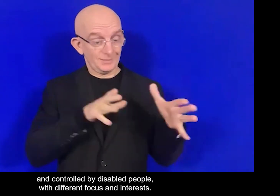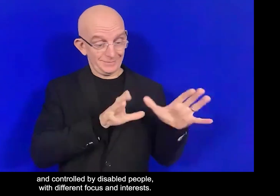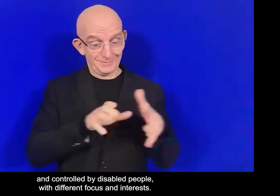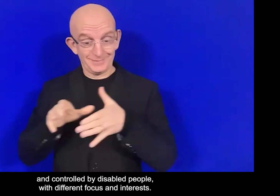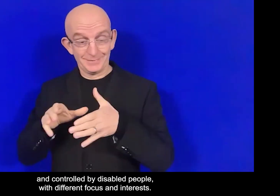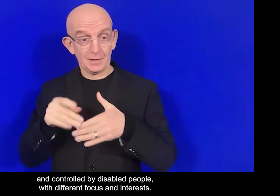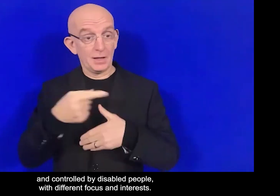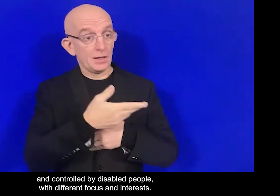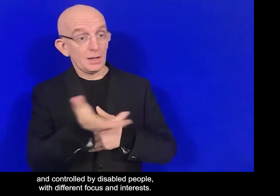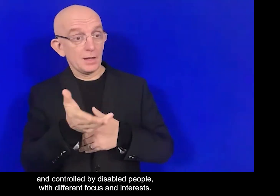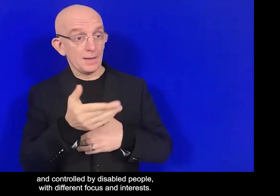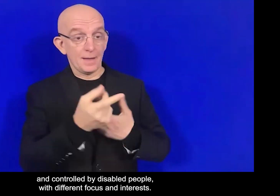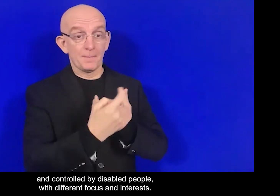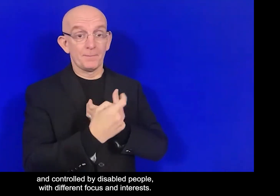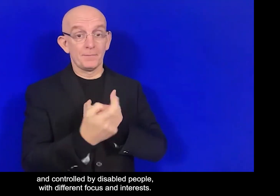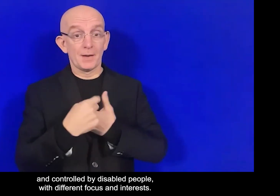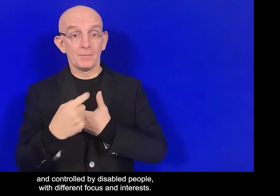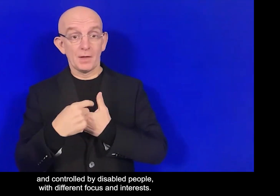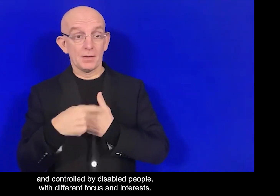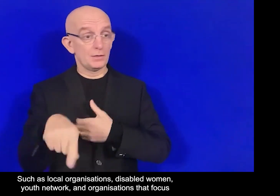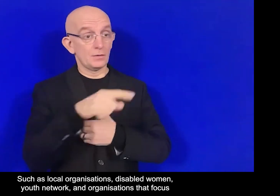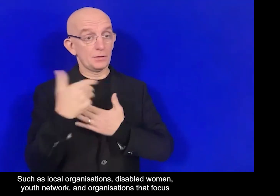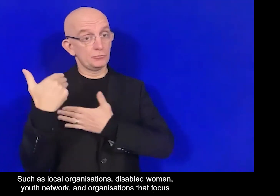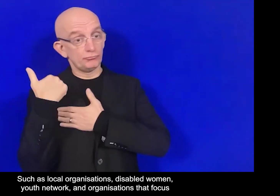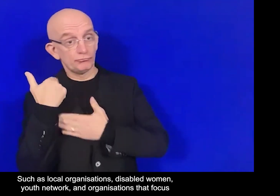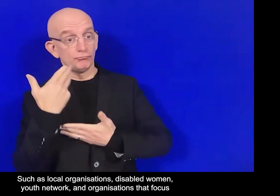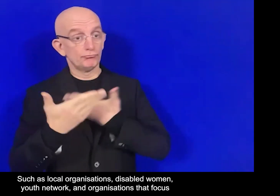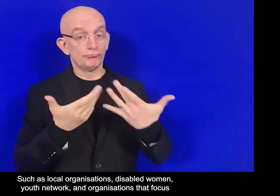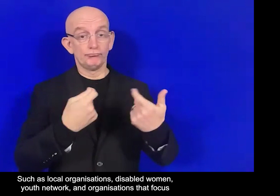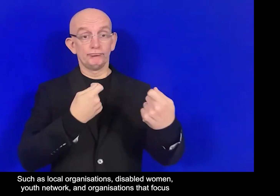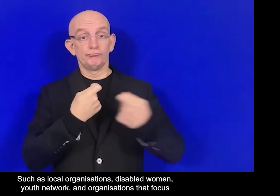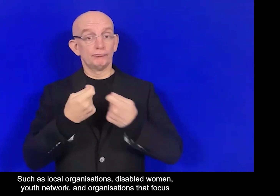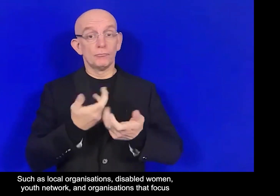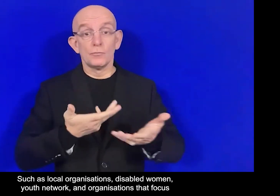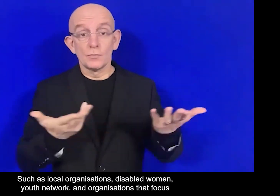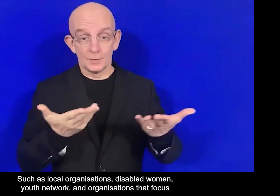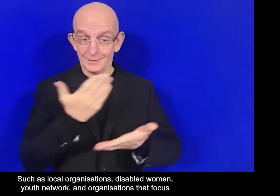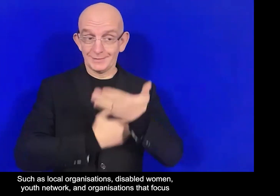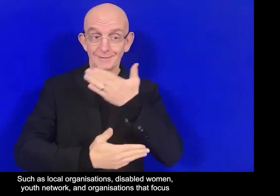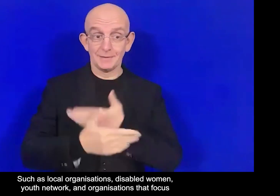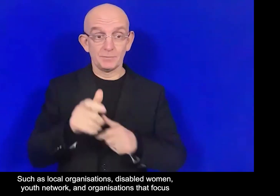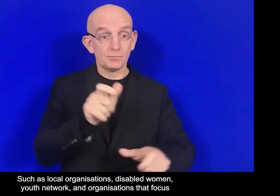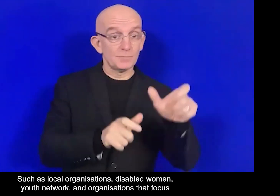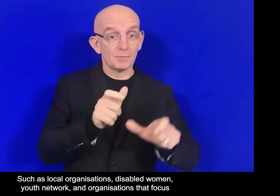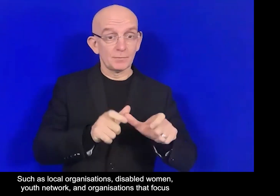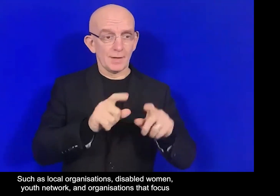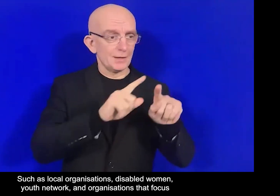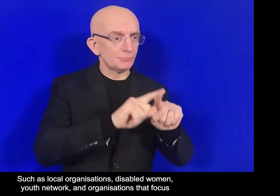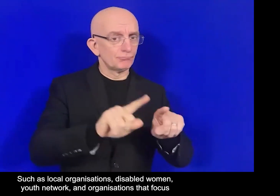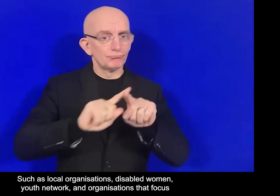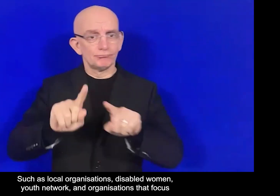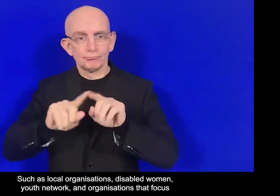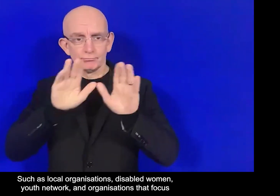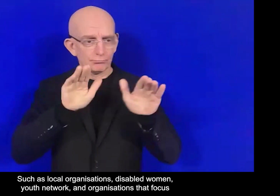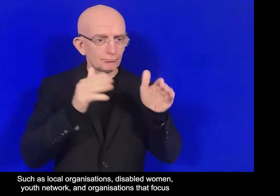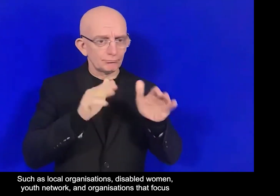people with different focus and interests, such as local organizations, disabled women,